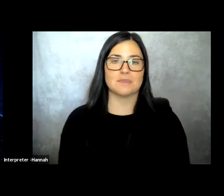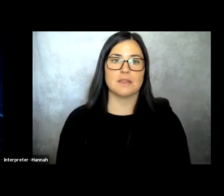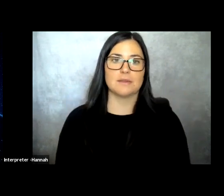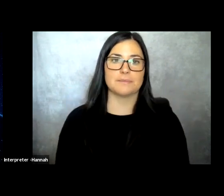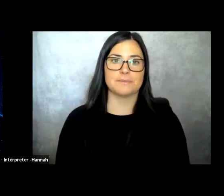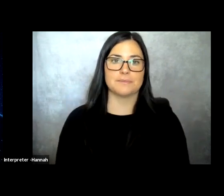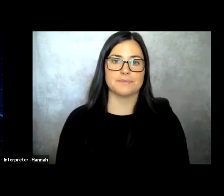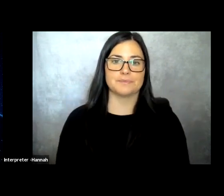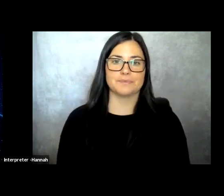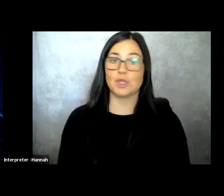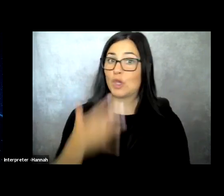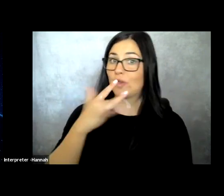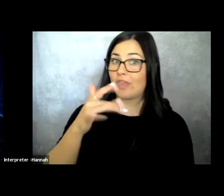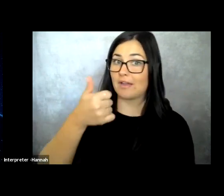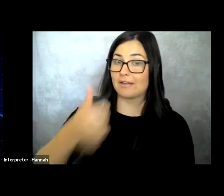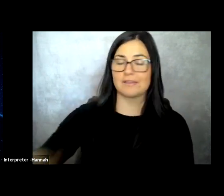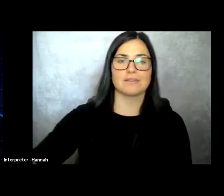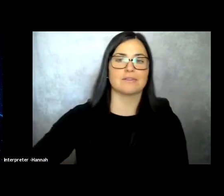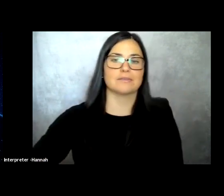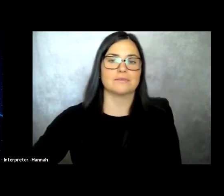See you soon and good luck.